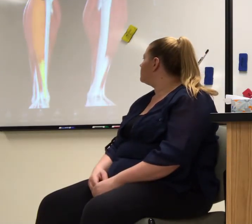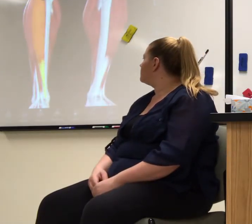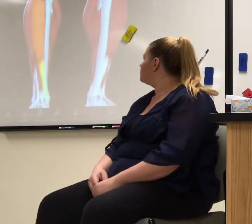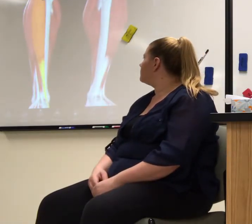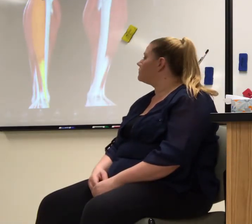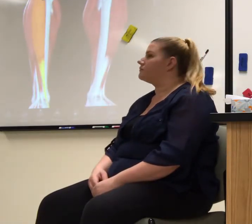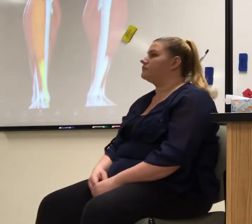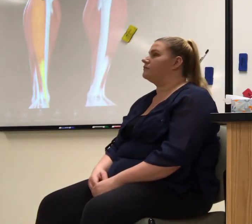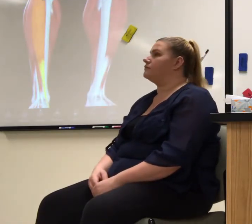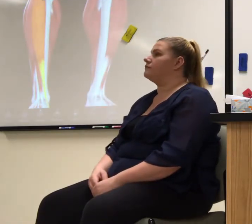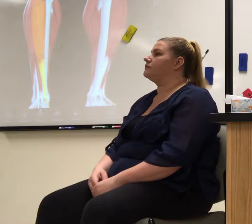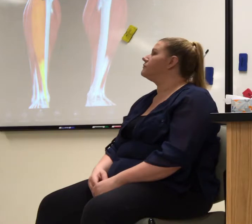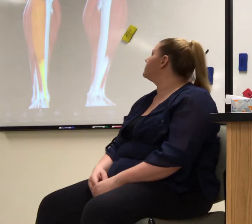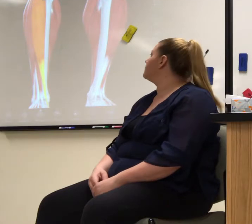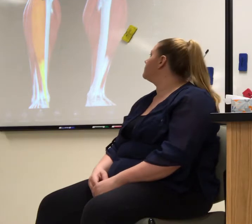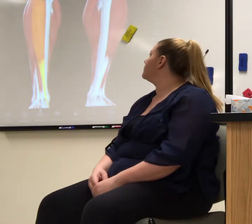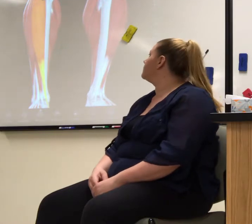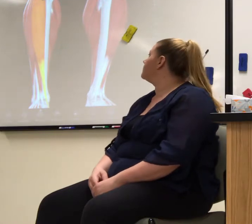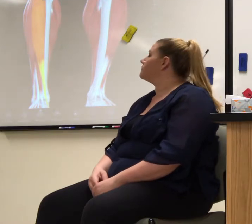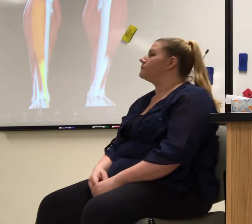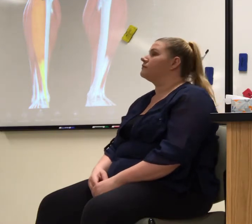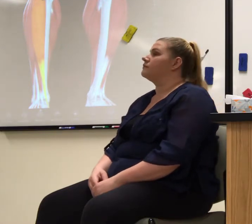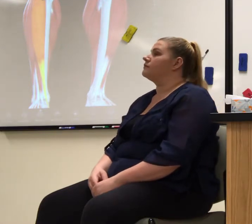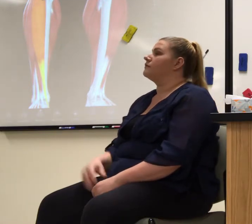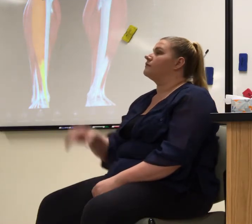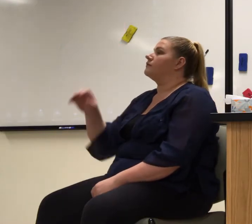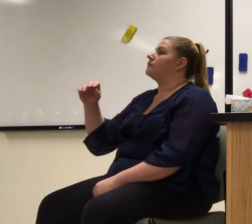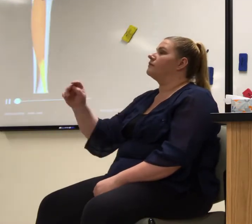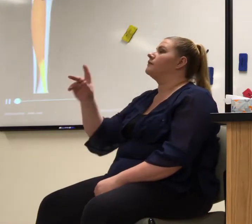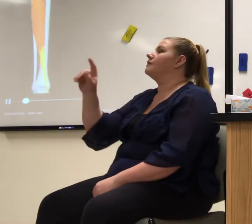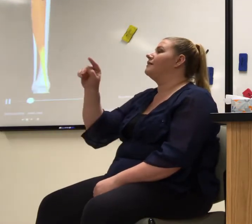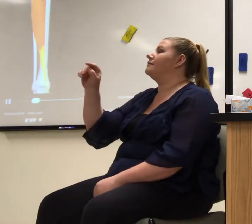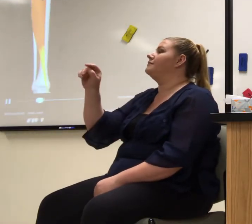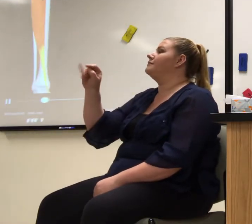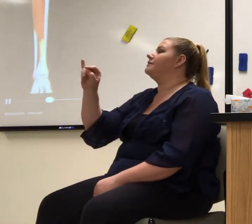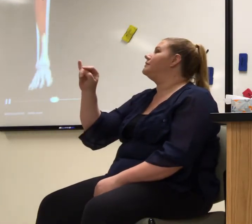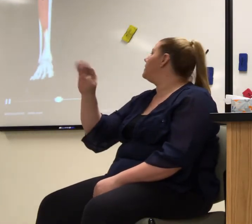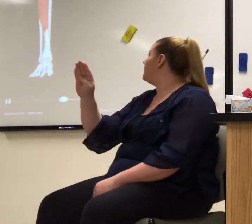I'm going to go tib anterior because then I know that muscle inverts the foot.